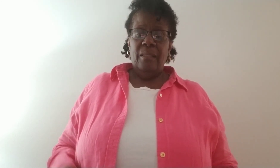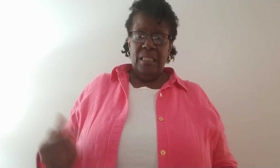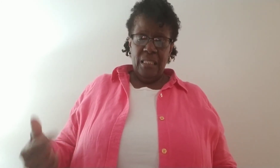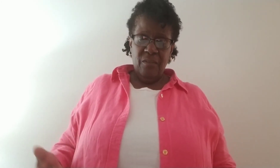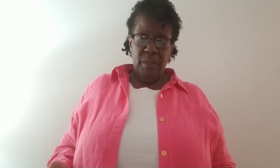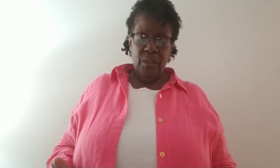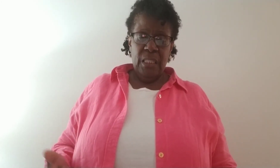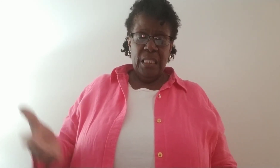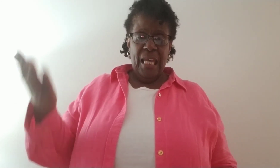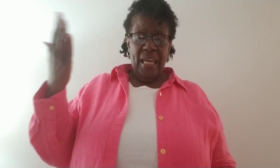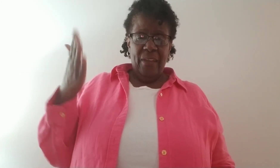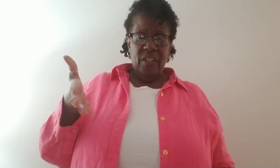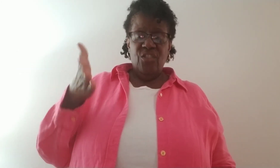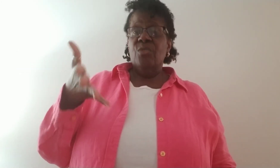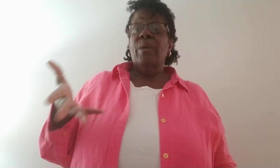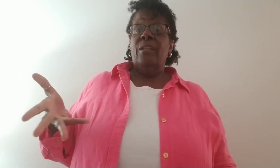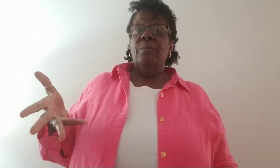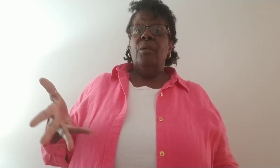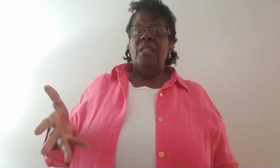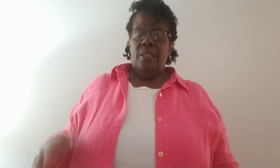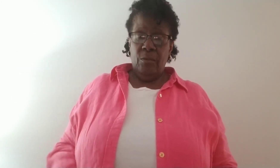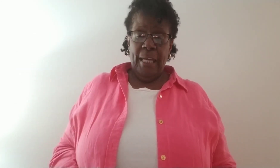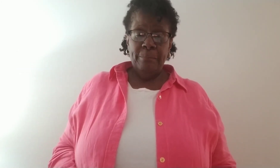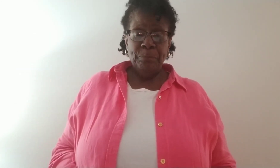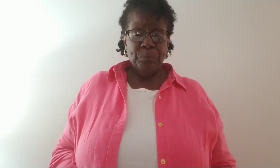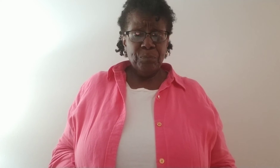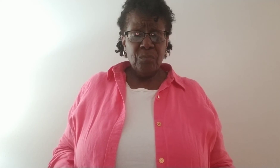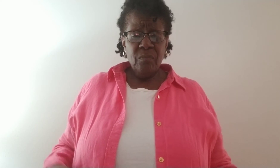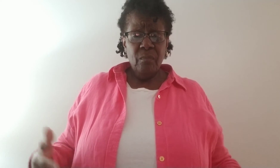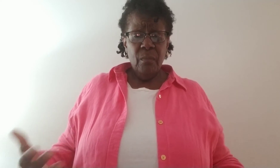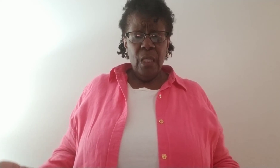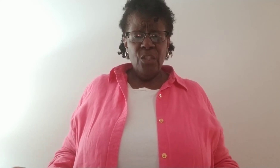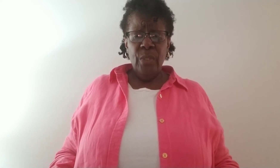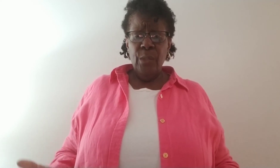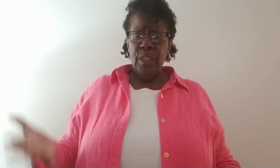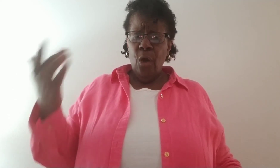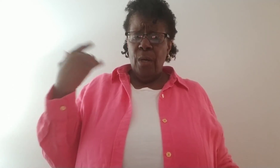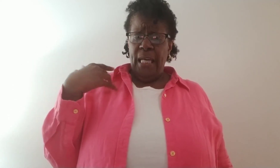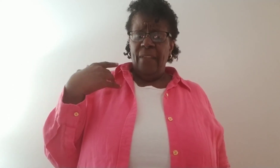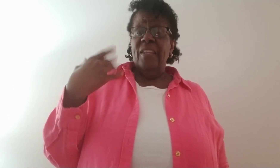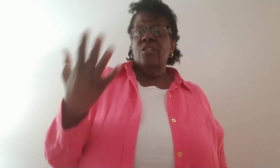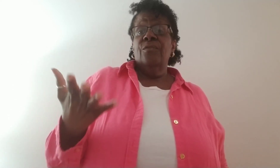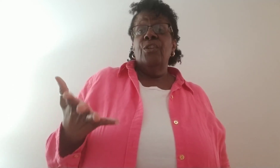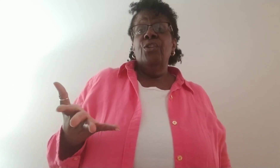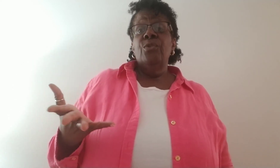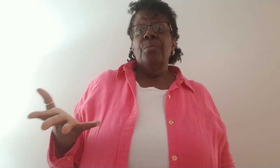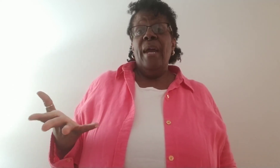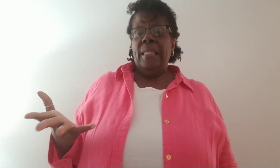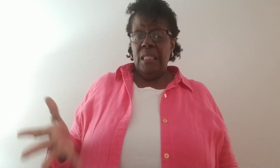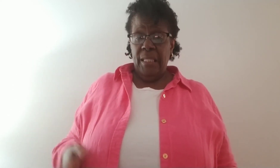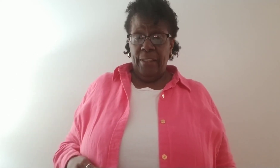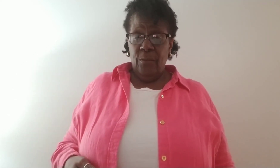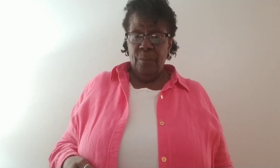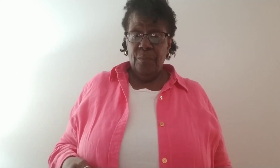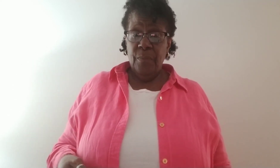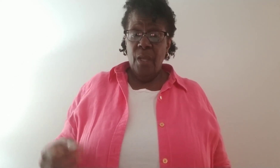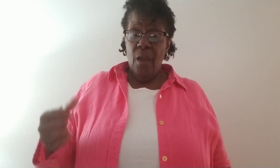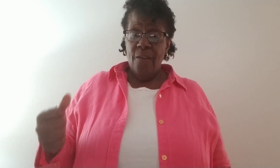Tens of millions and then just regular millions, okay? So here we go. These are for you to practice later.